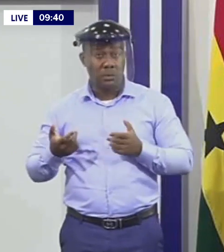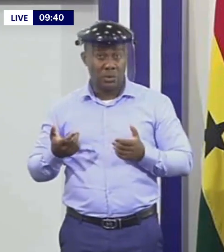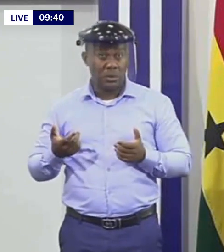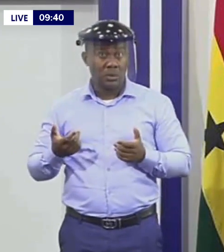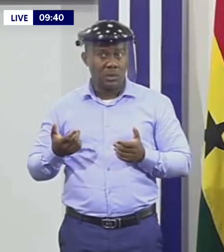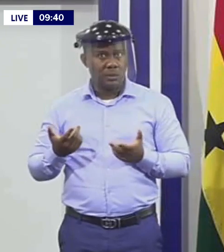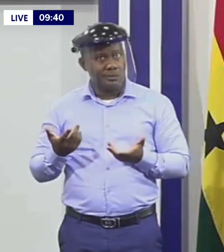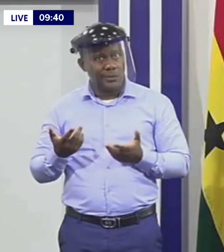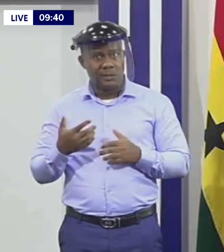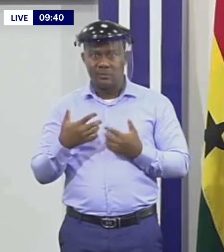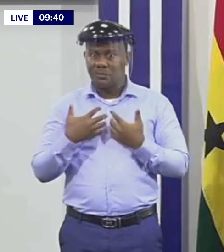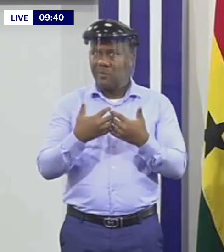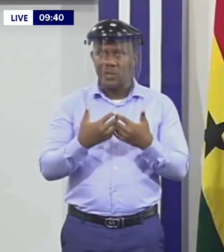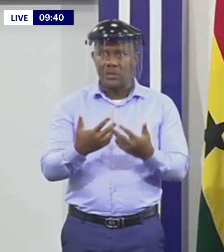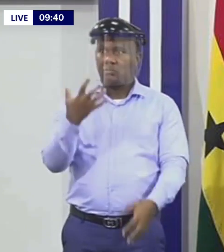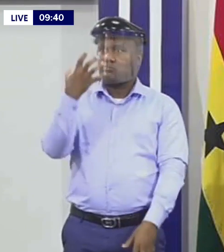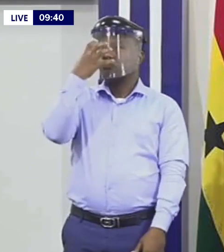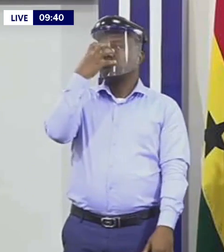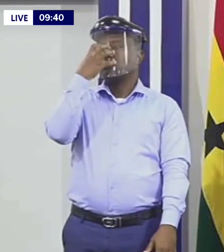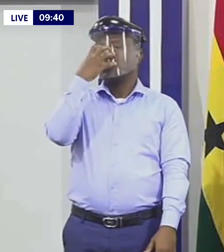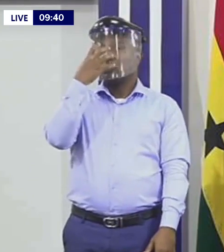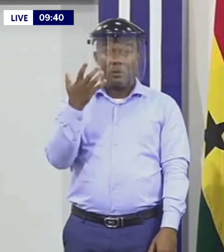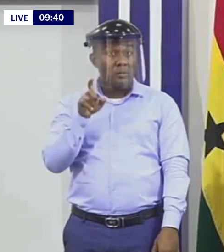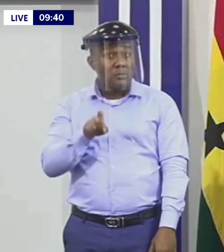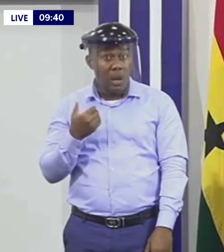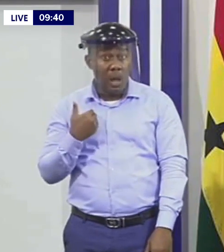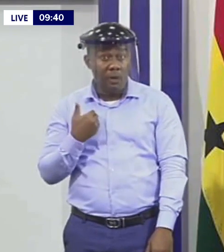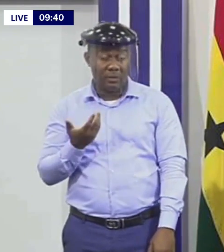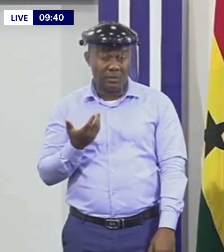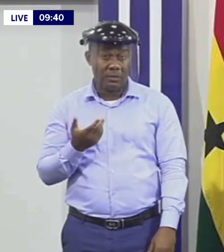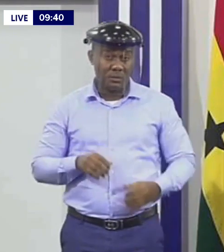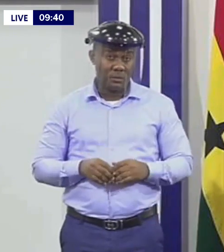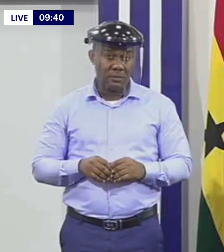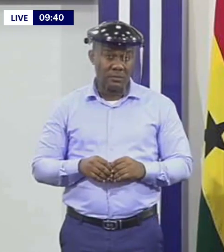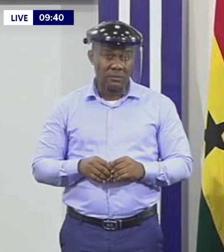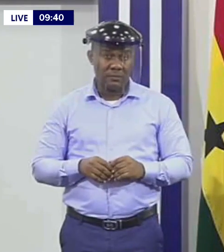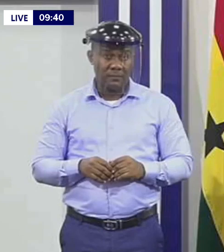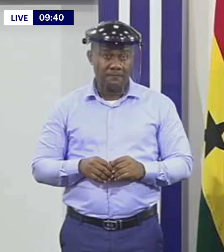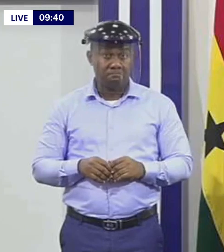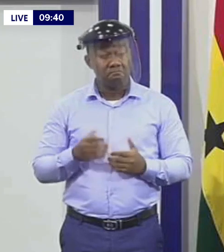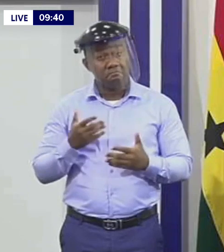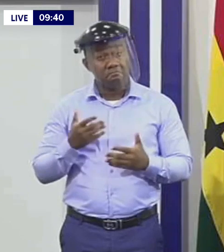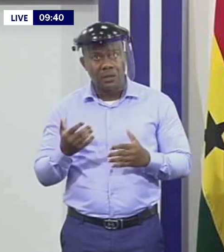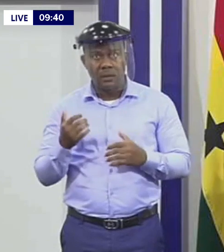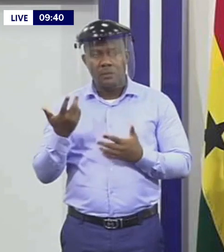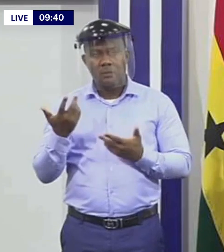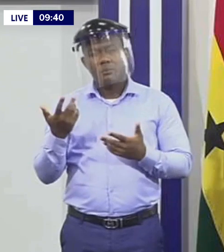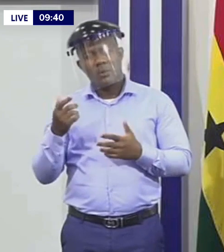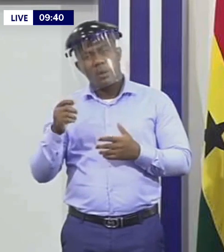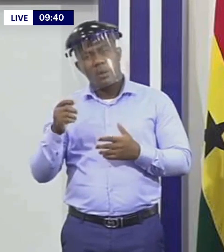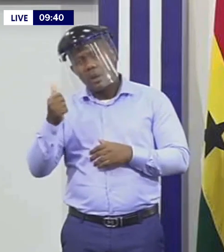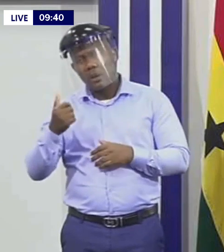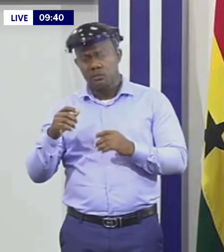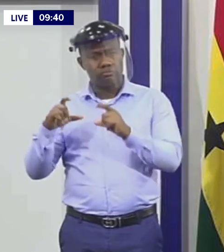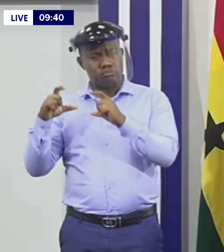mechanical support or life support. And as much as possible, the baby shock. Other organ